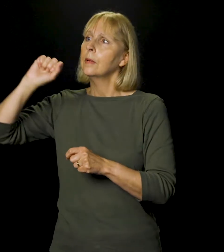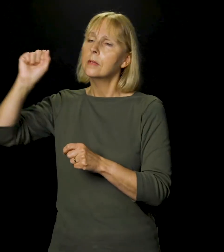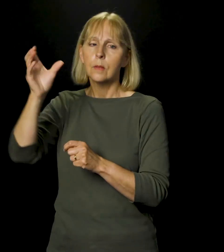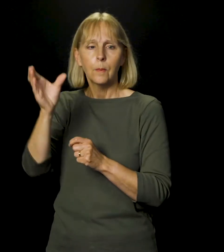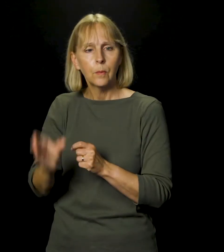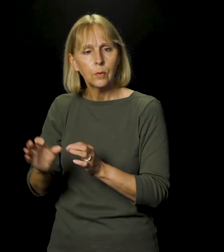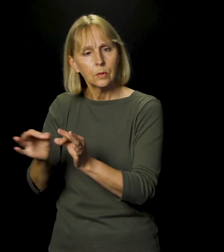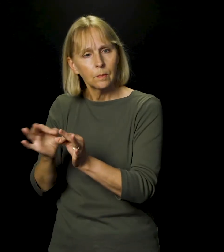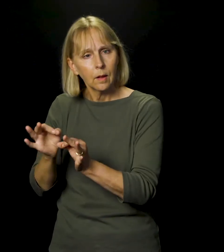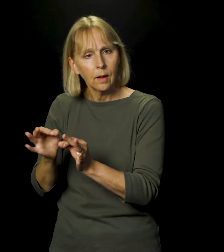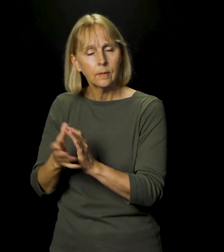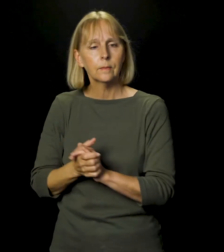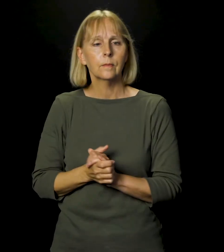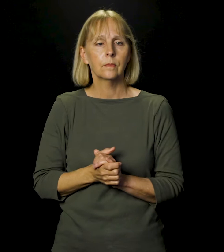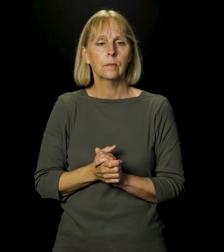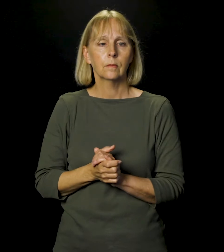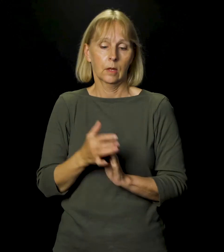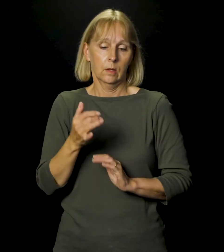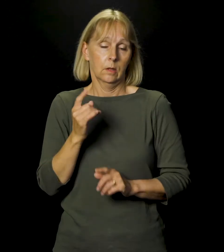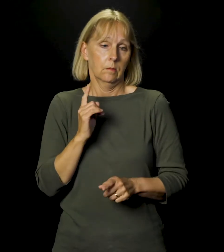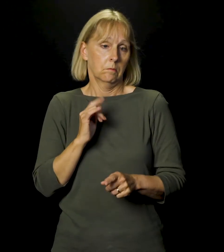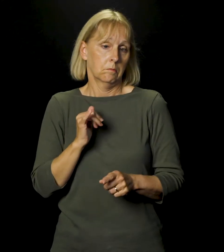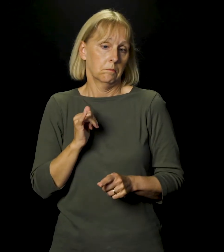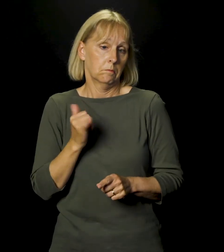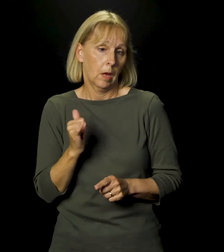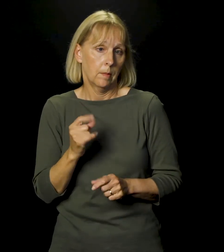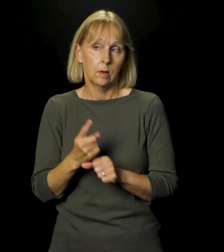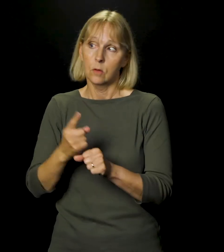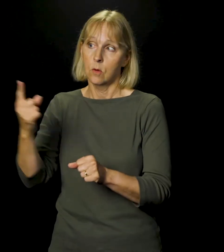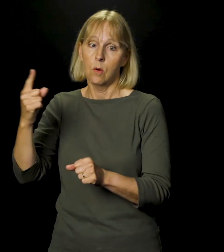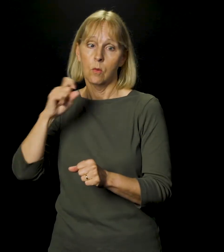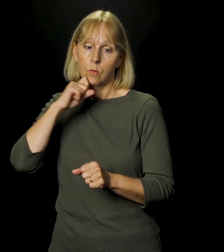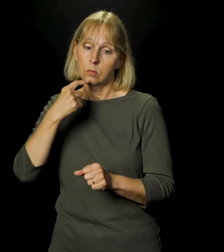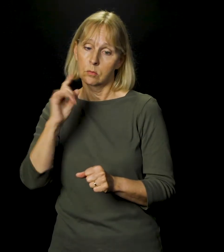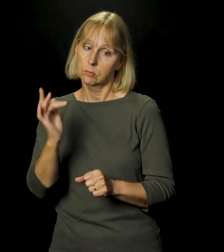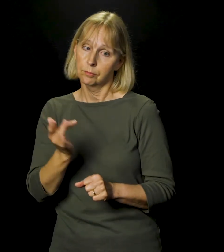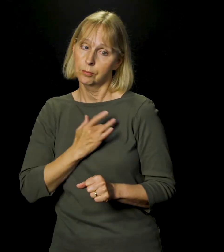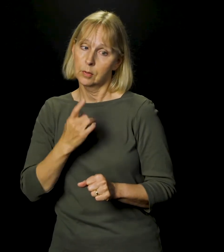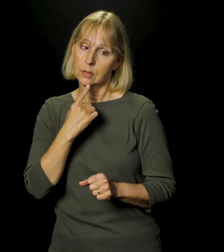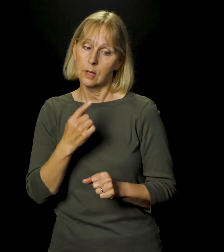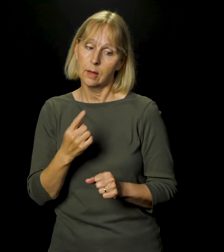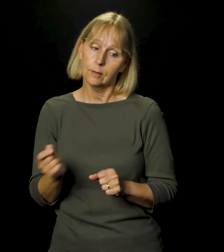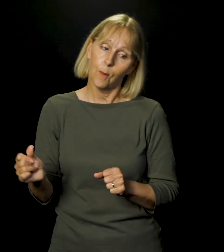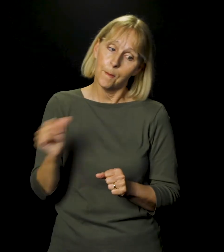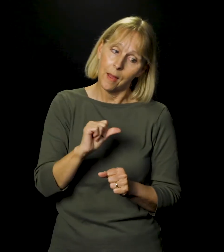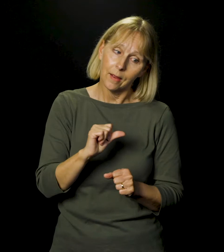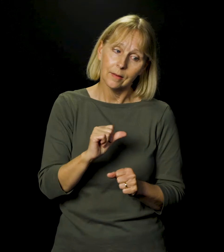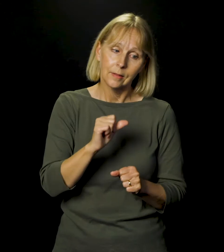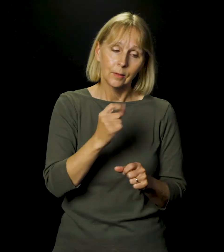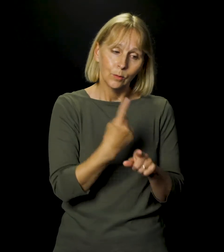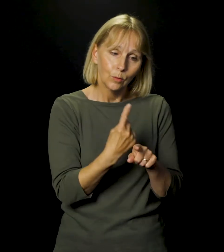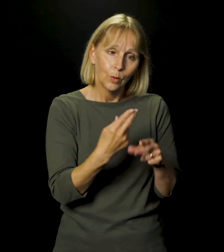Maybe God would even challenge you to go back if there's people that you've hurt. Maybe God will challenge you to reflect